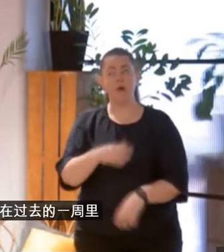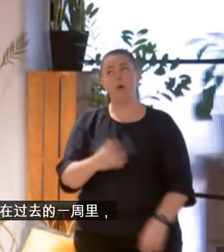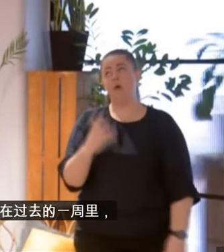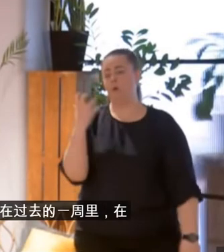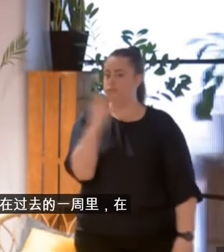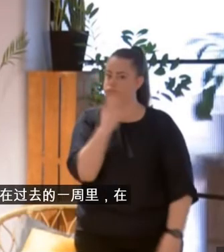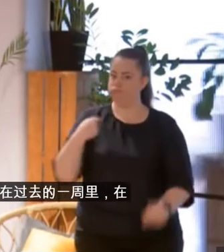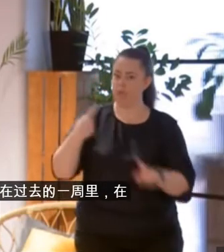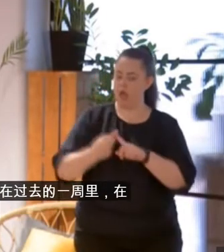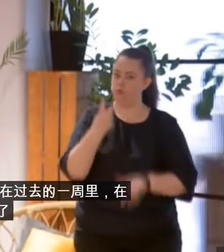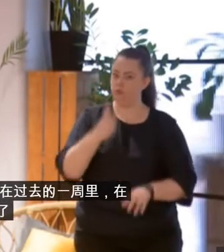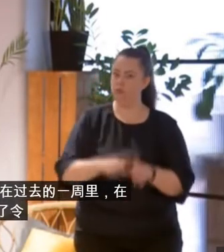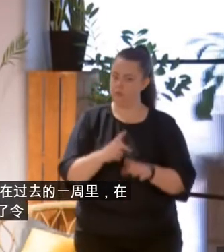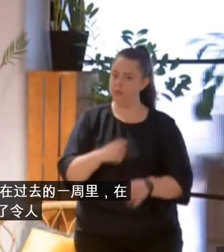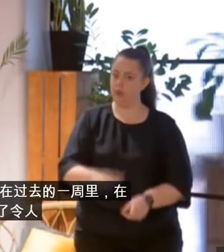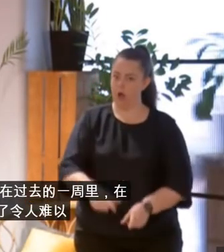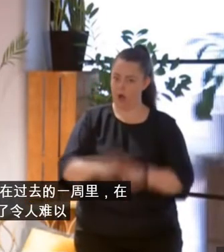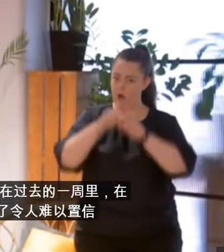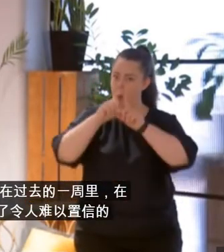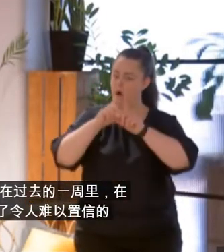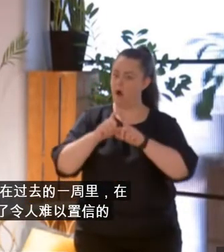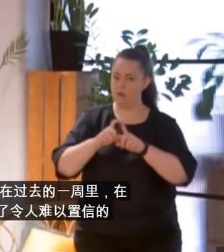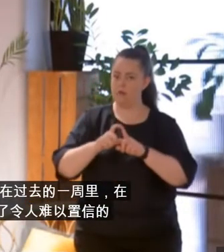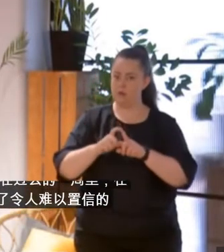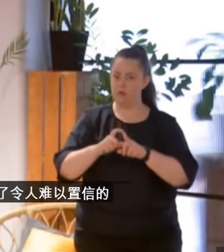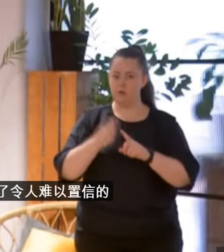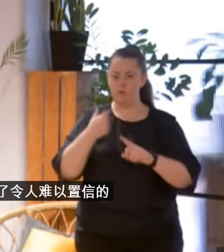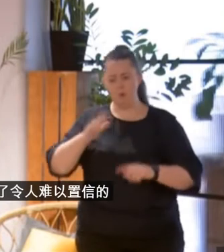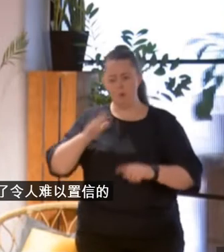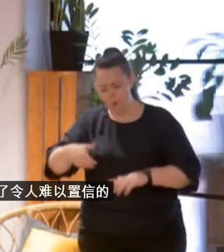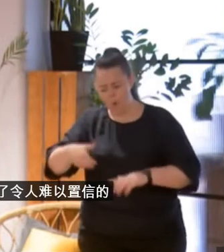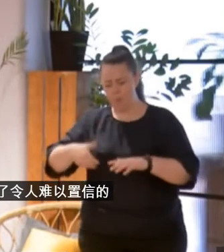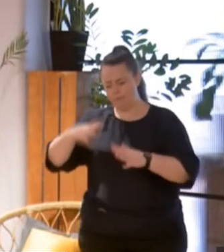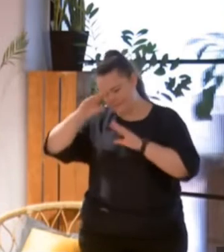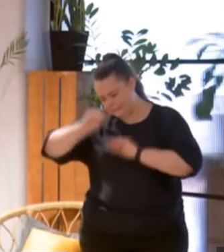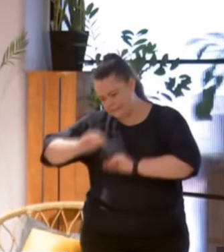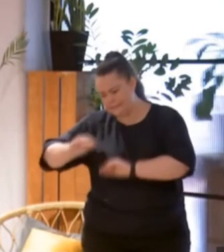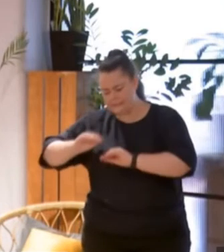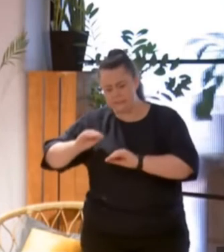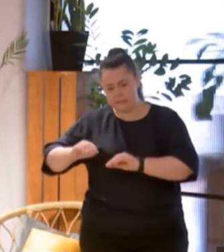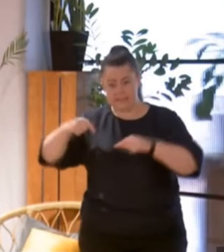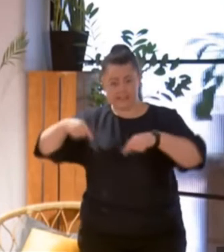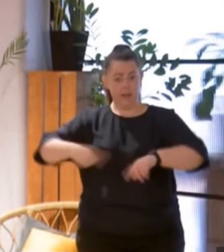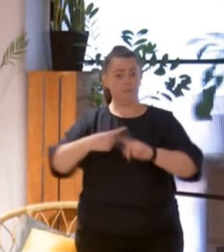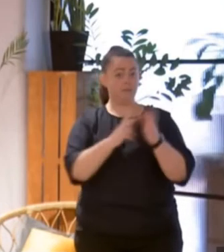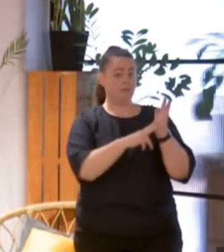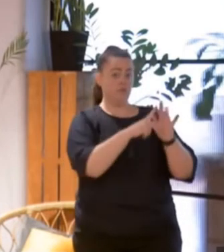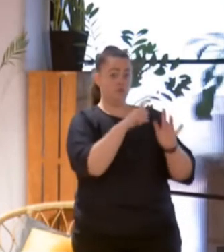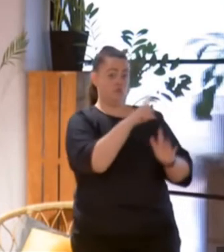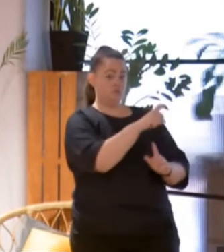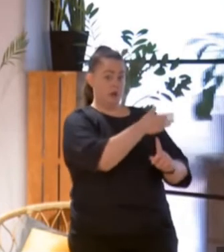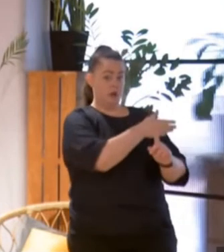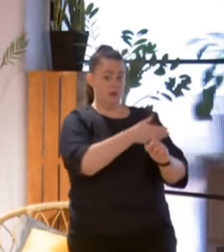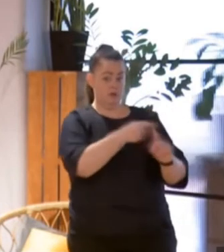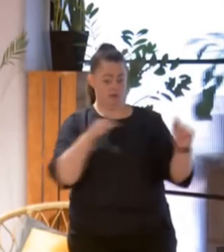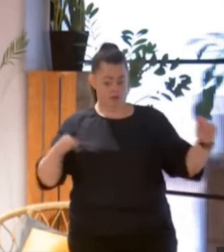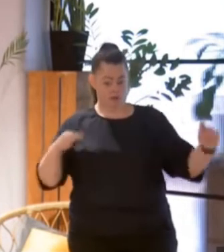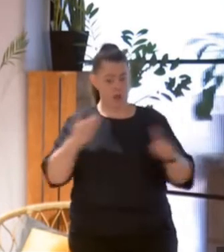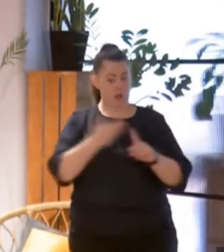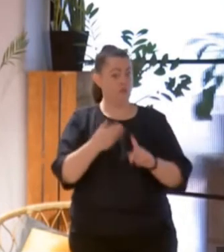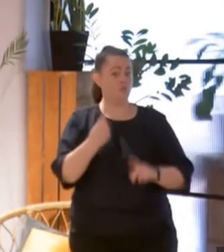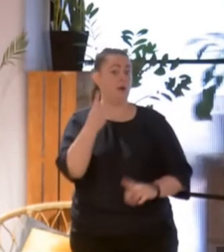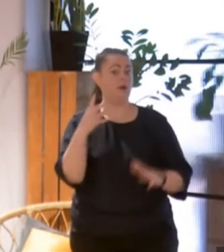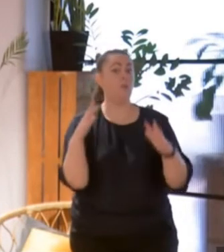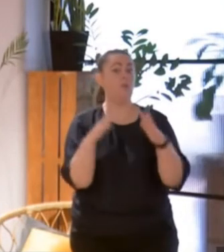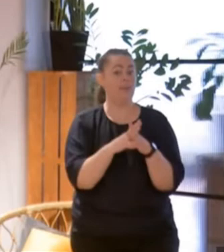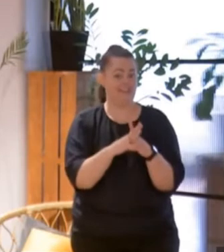both here and in Victoria, has gone incredibly successfully over the last week. I've said there'll be bumps along